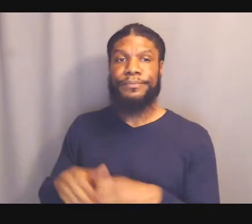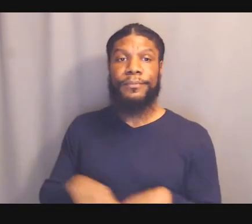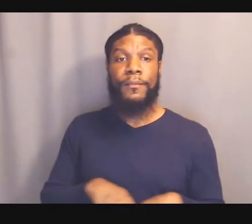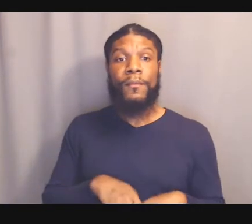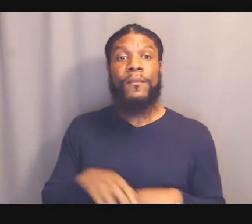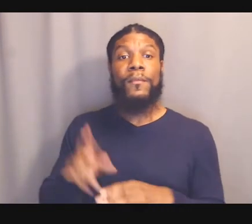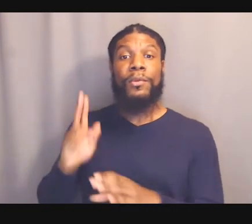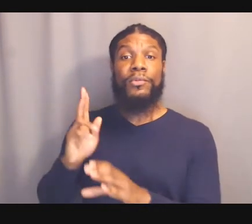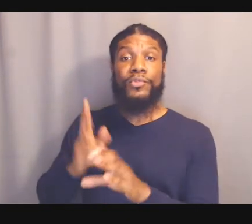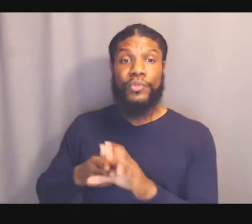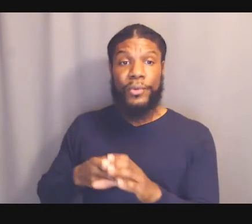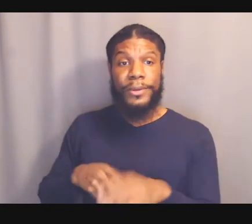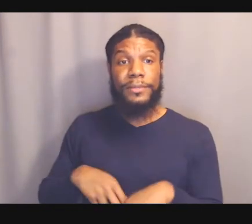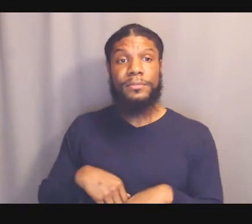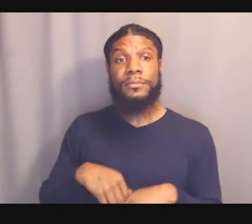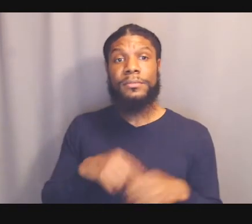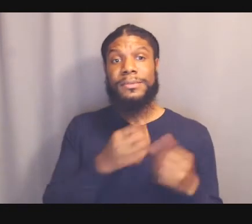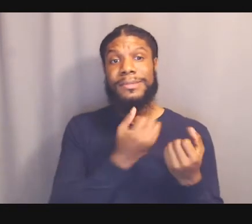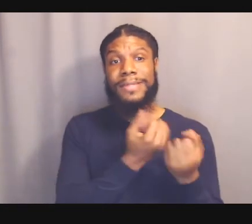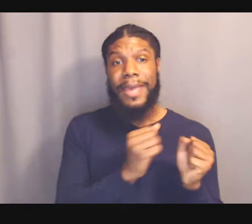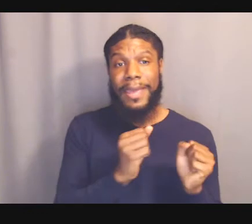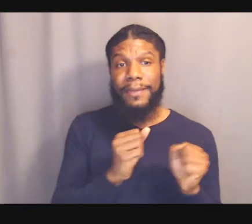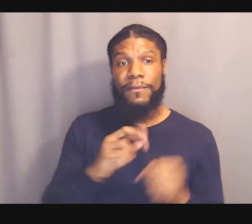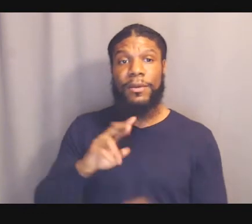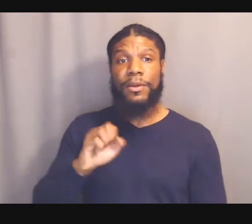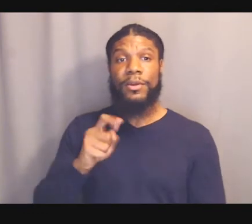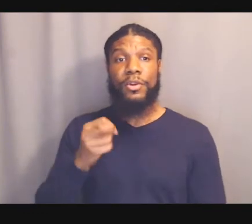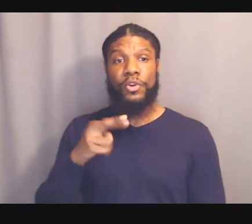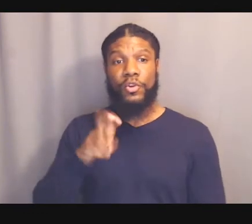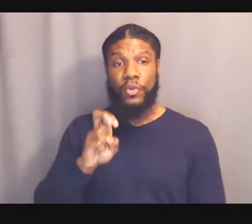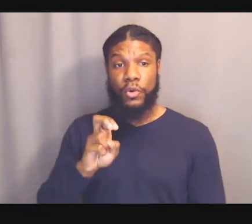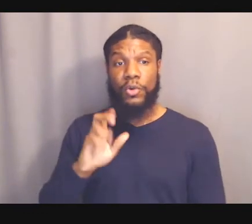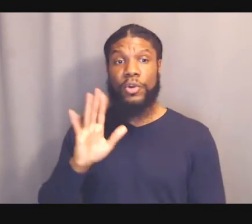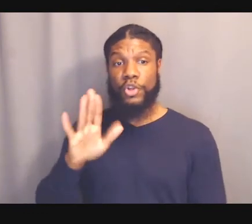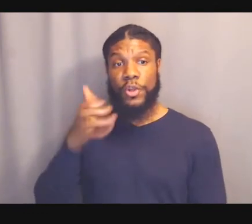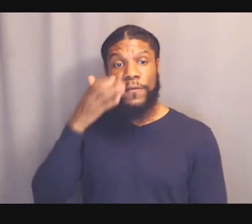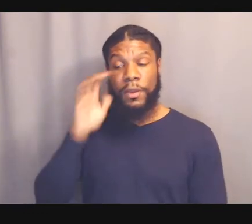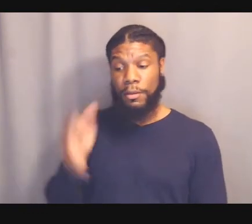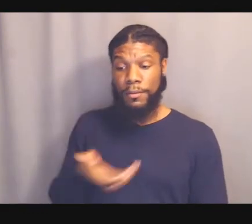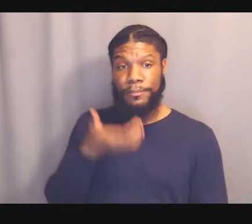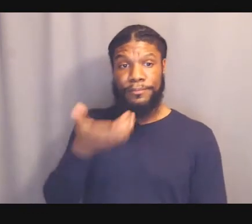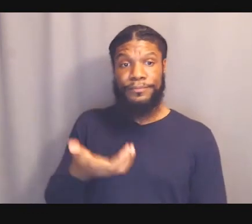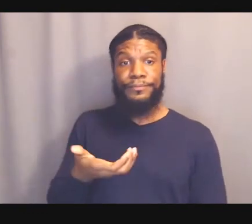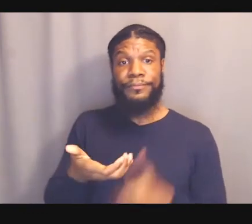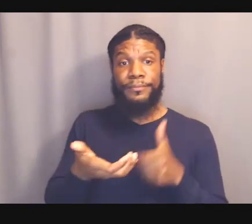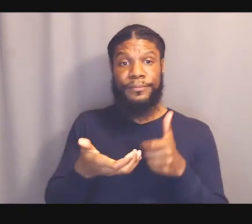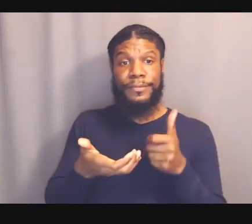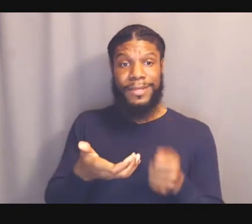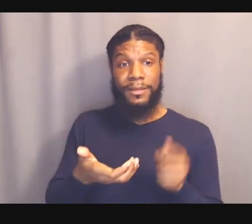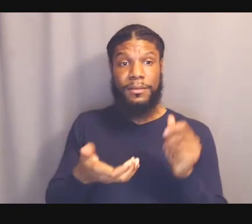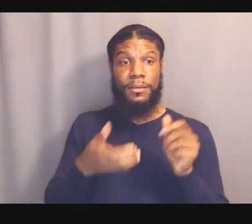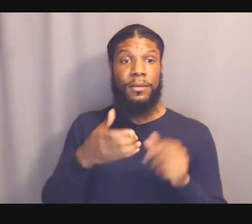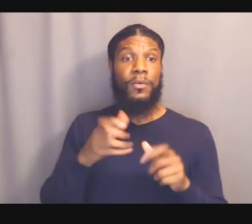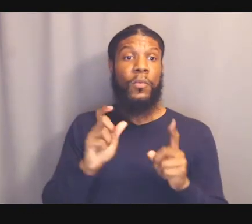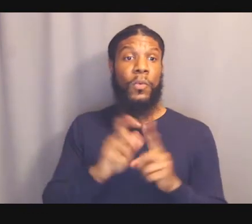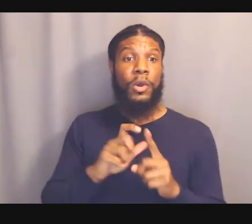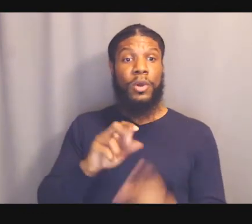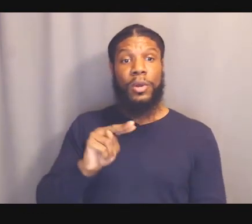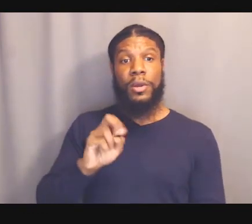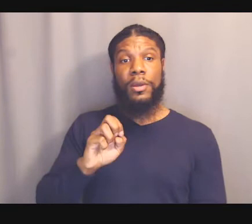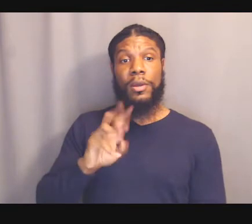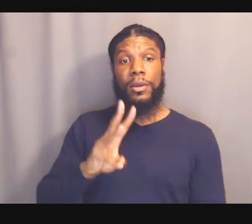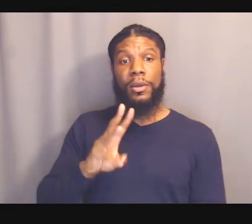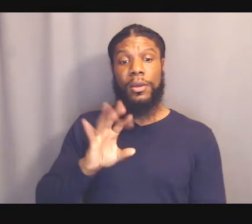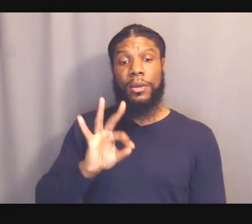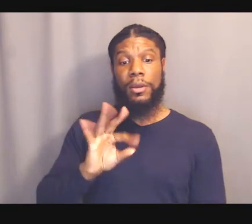restore, then take out your phone and text the word new faith to 84576. Again, that's new